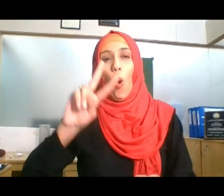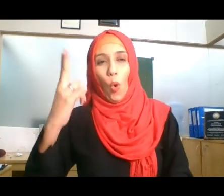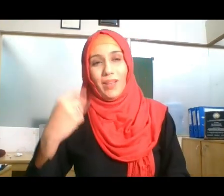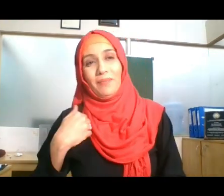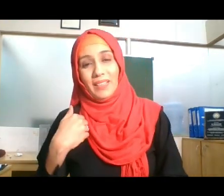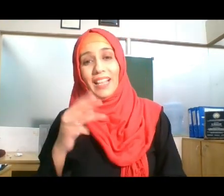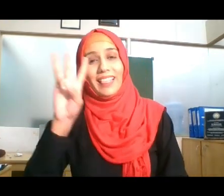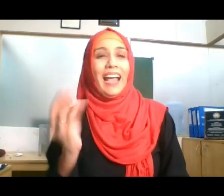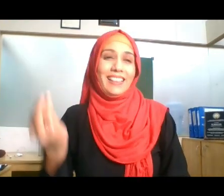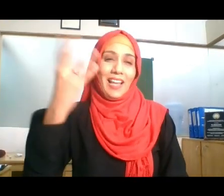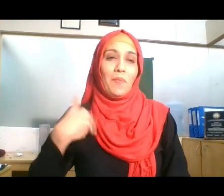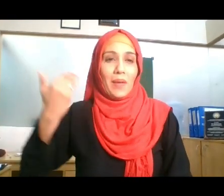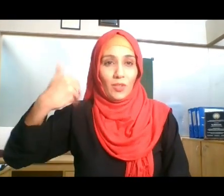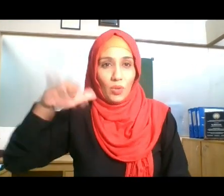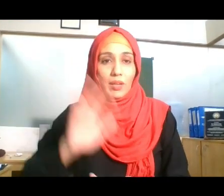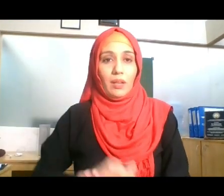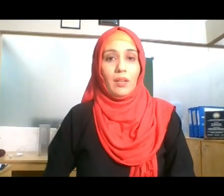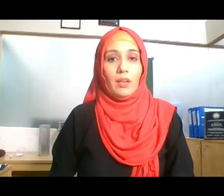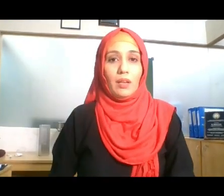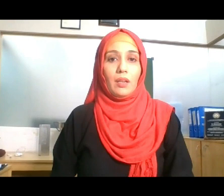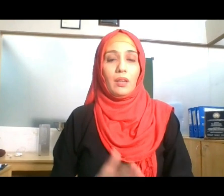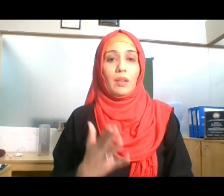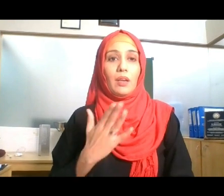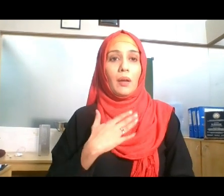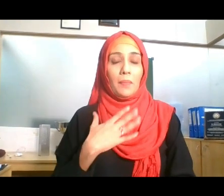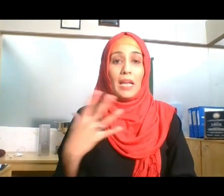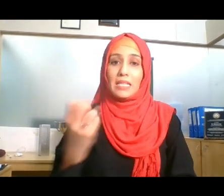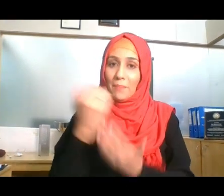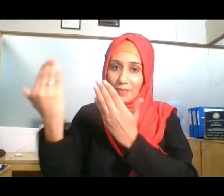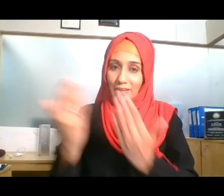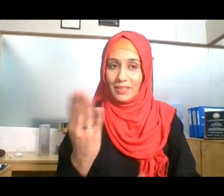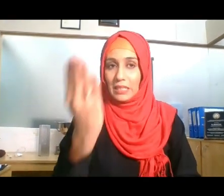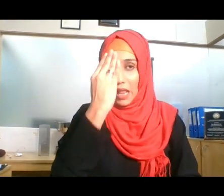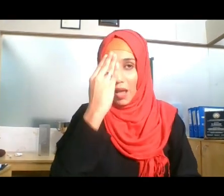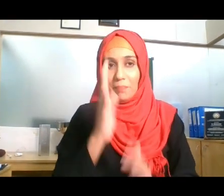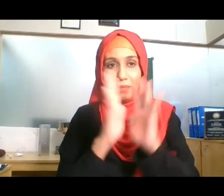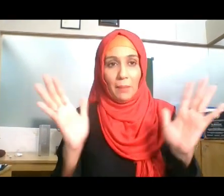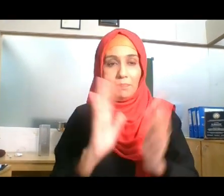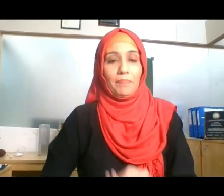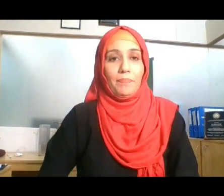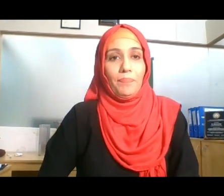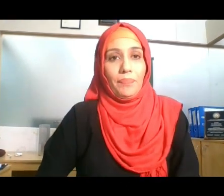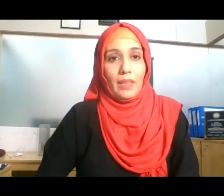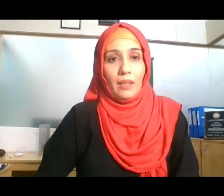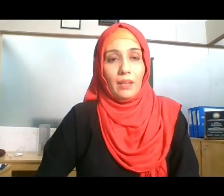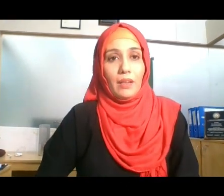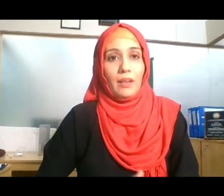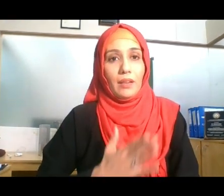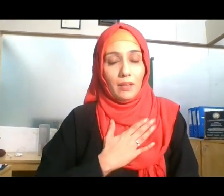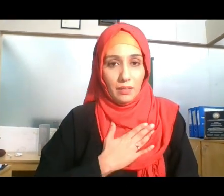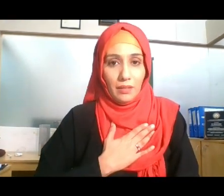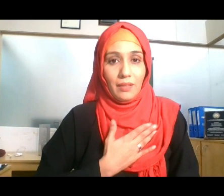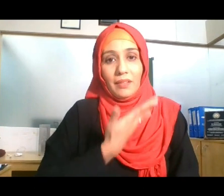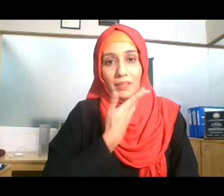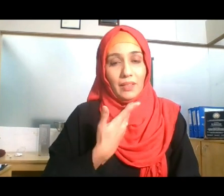3rd December. And all my distinguished guests, Assalamu alaikum. First of all, I would like to